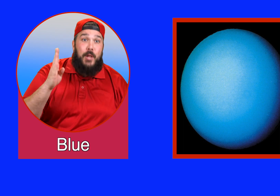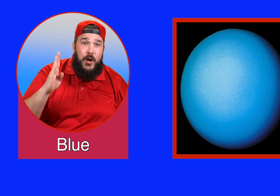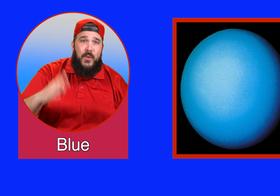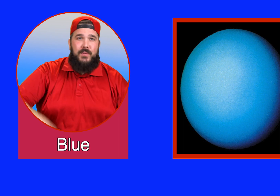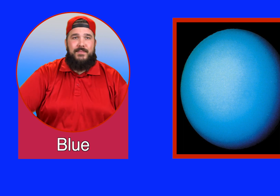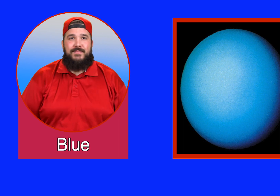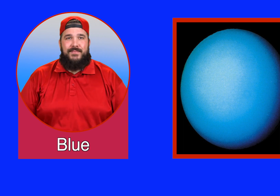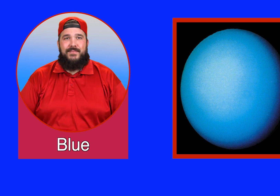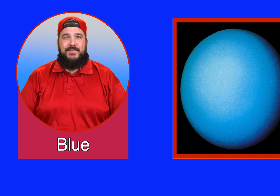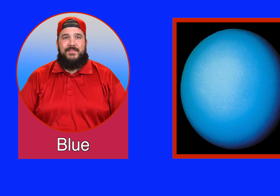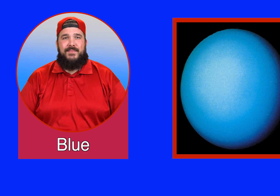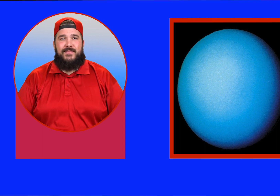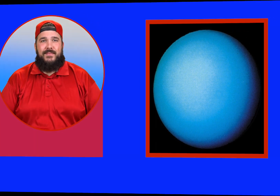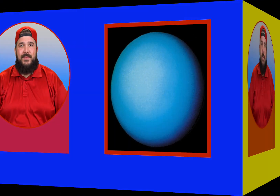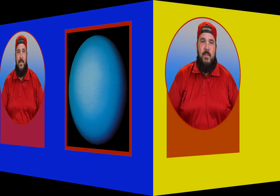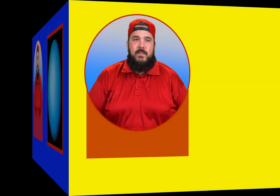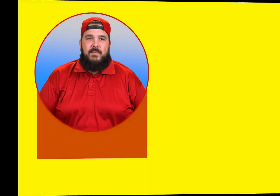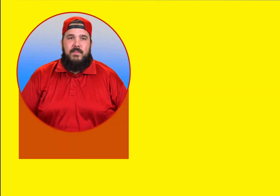Blue.